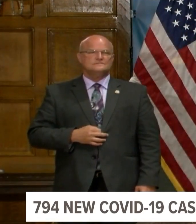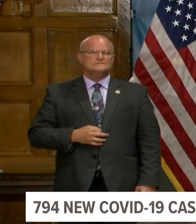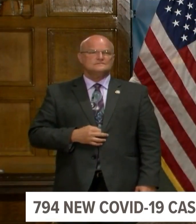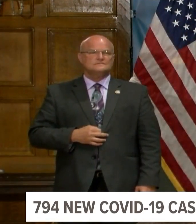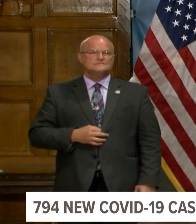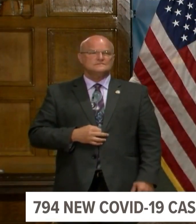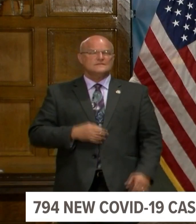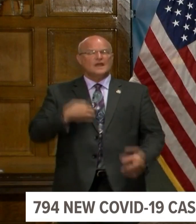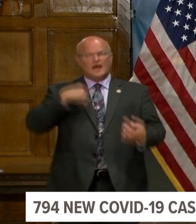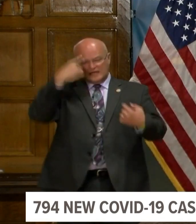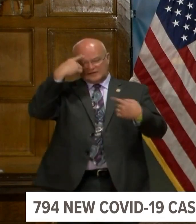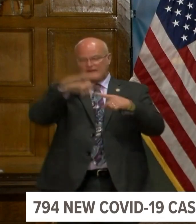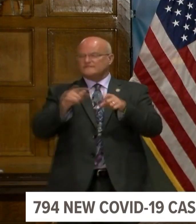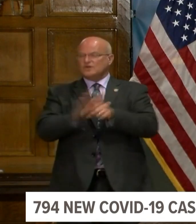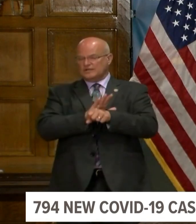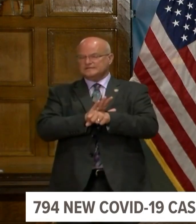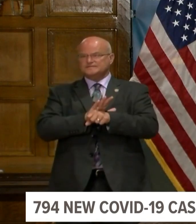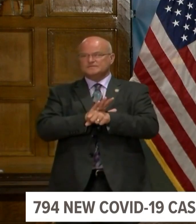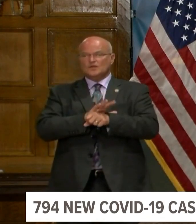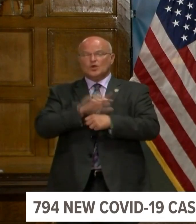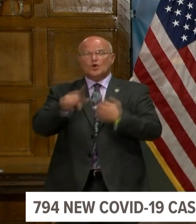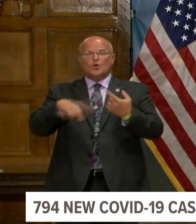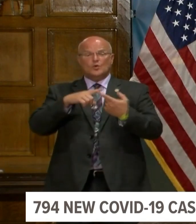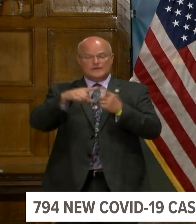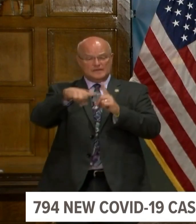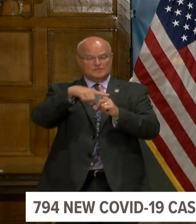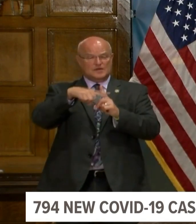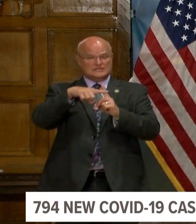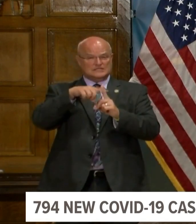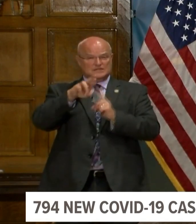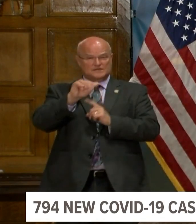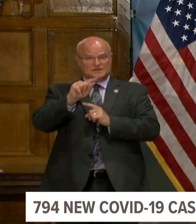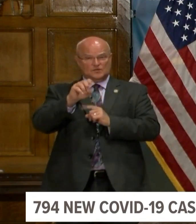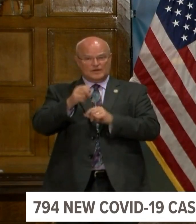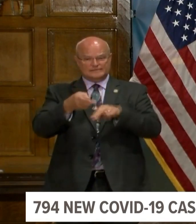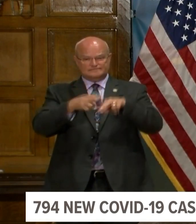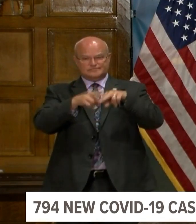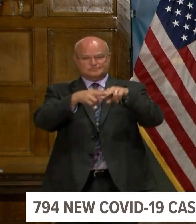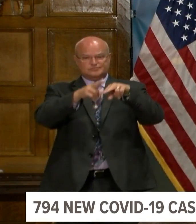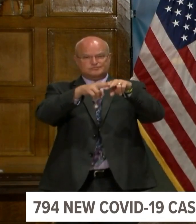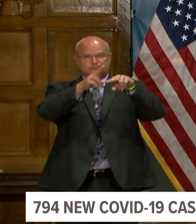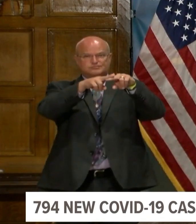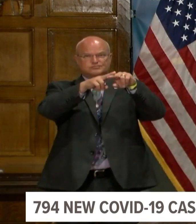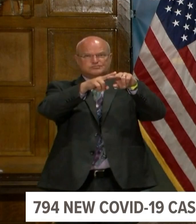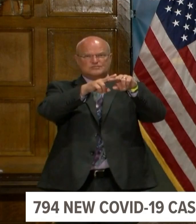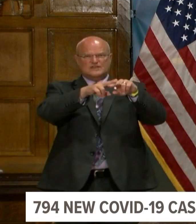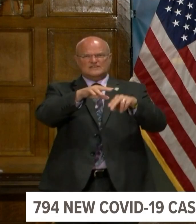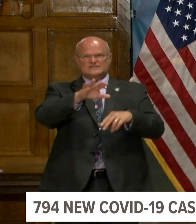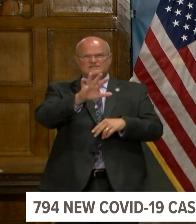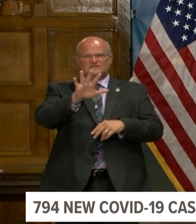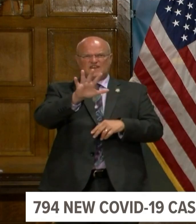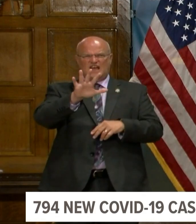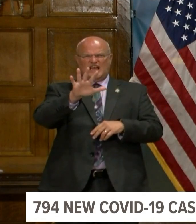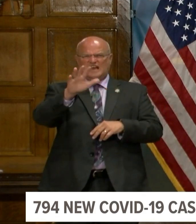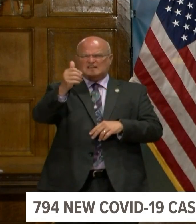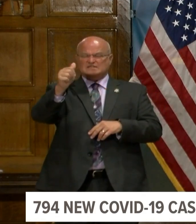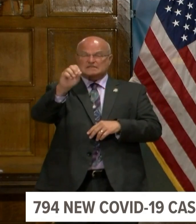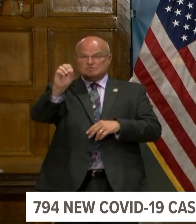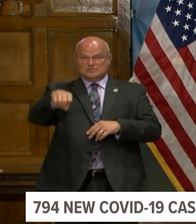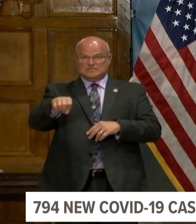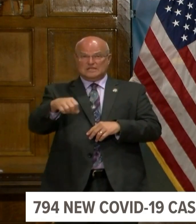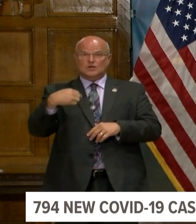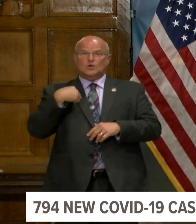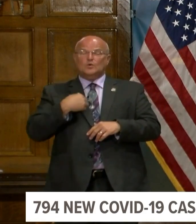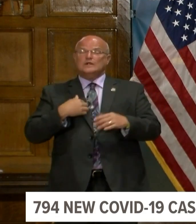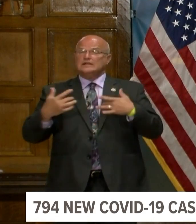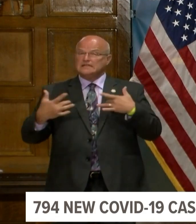So I agree fully with the governor. When the positivity rate increases up around 5, especially over 10%, we